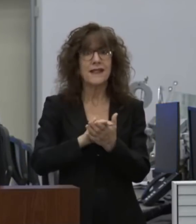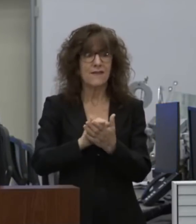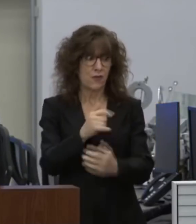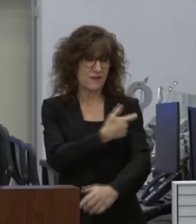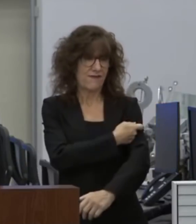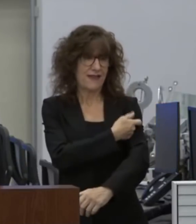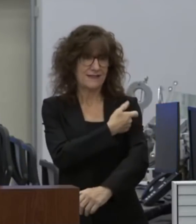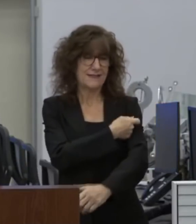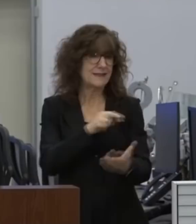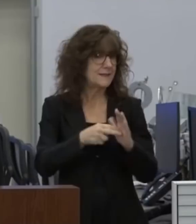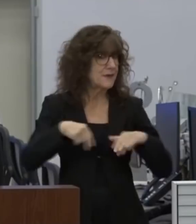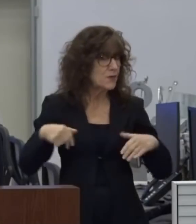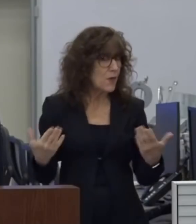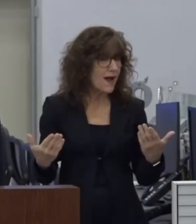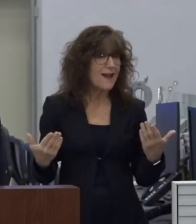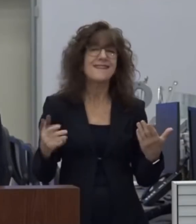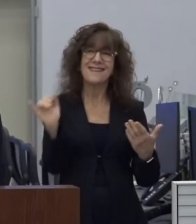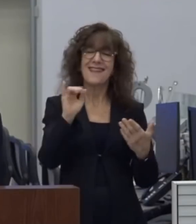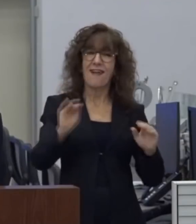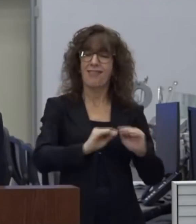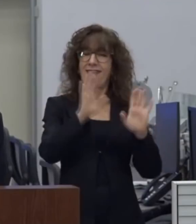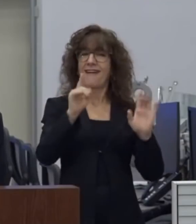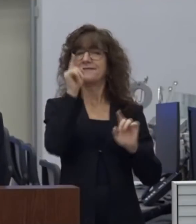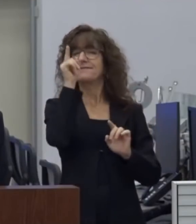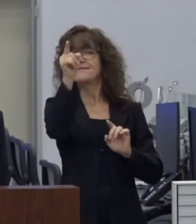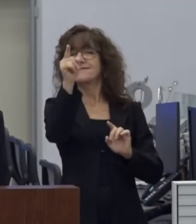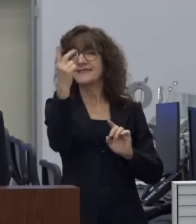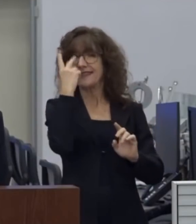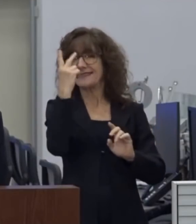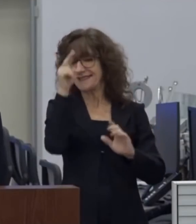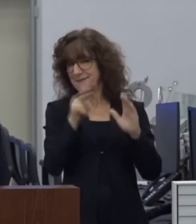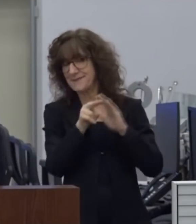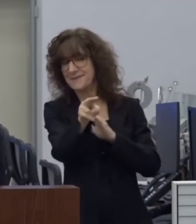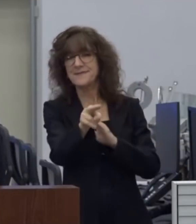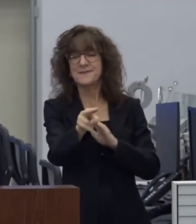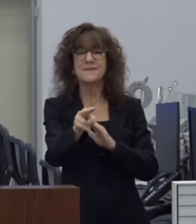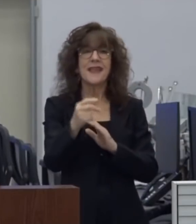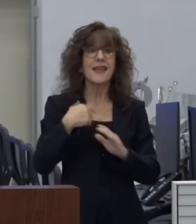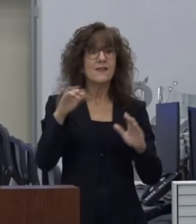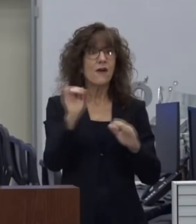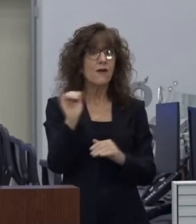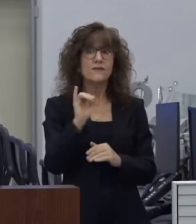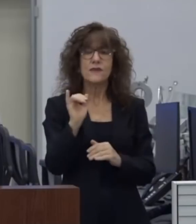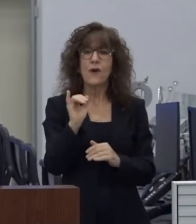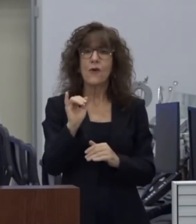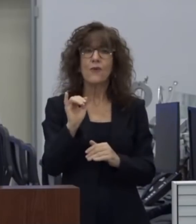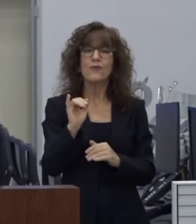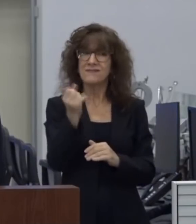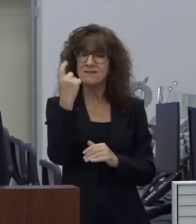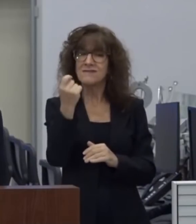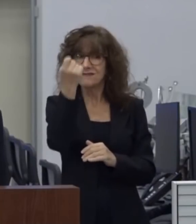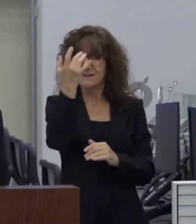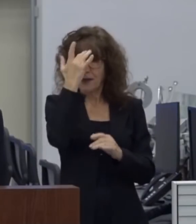vaccines represent for us a light at the end of the tunnel for this pandemic. But what we know also is that the pandemic is not yet